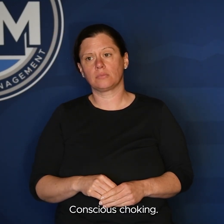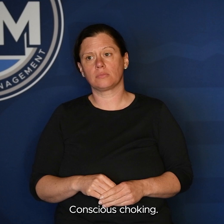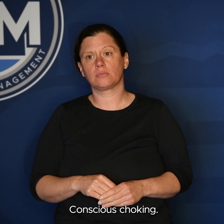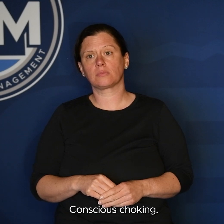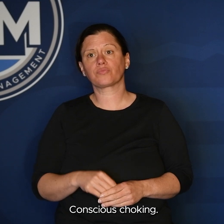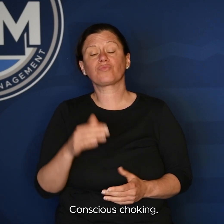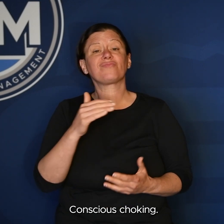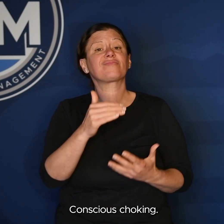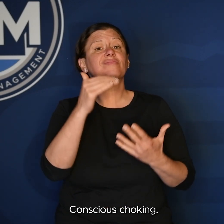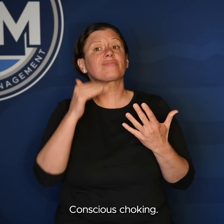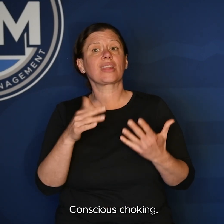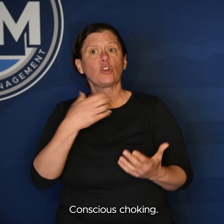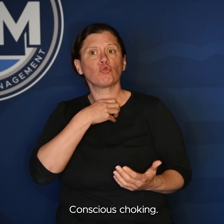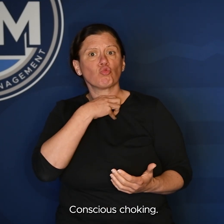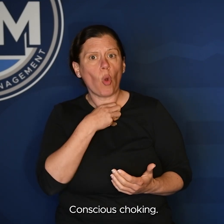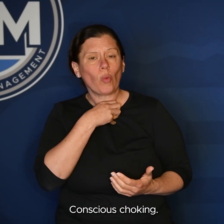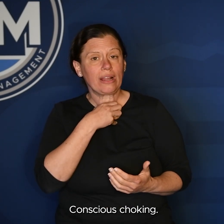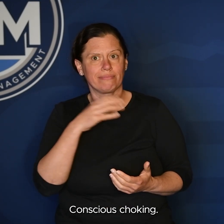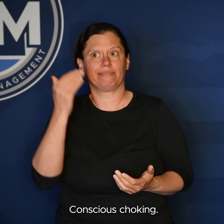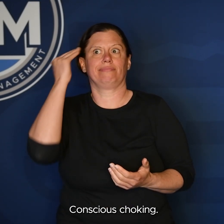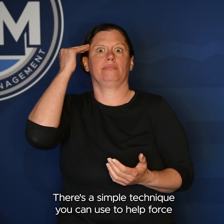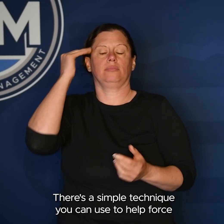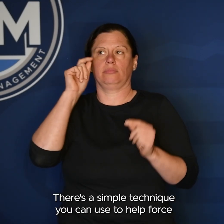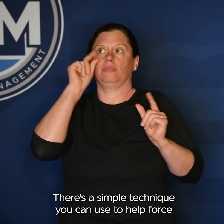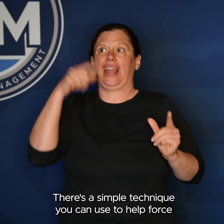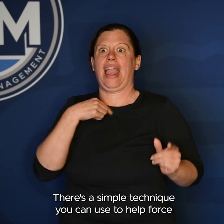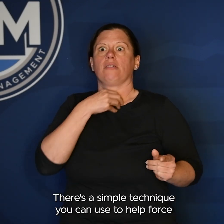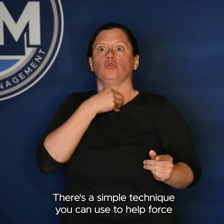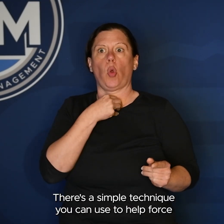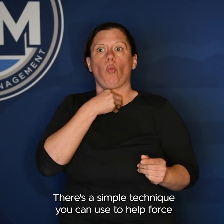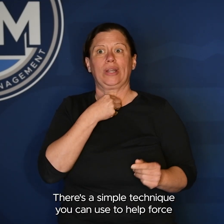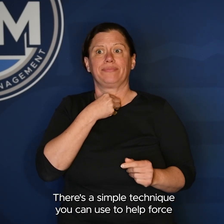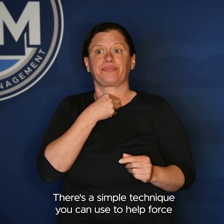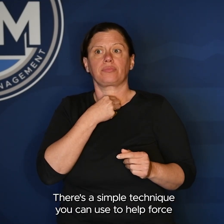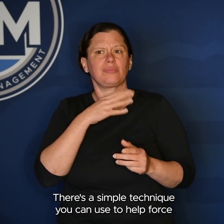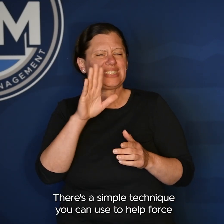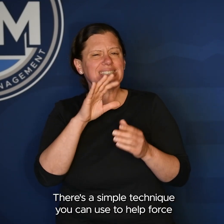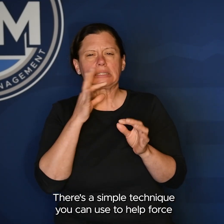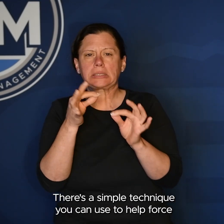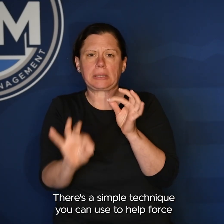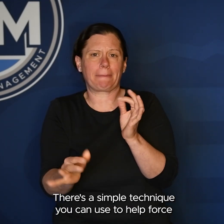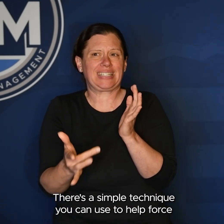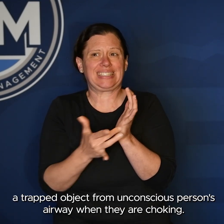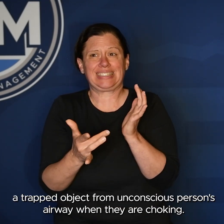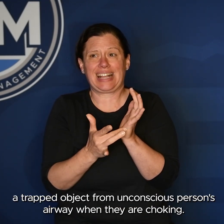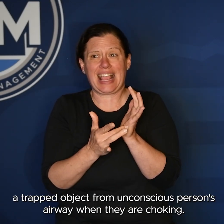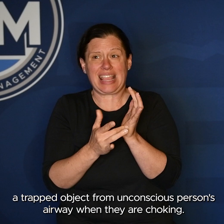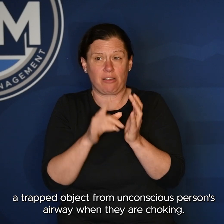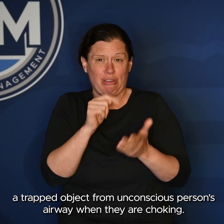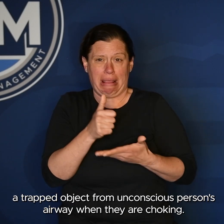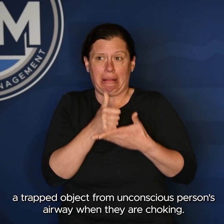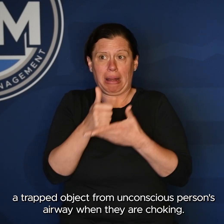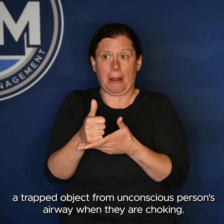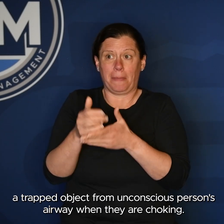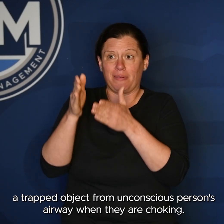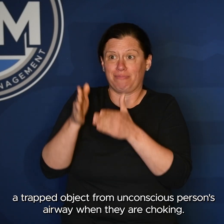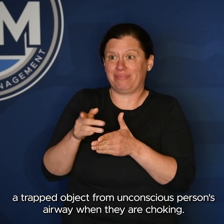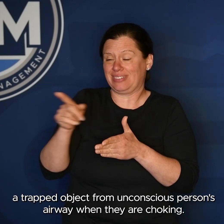Conscious choking. There's a simple technique you can use to help force a trapped object from a conscious